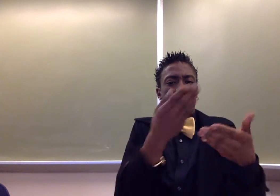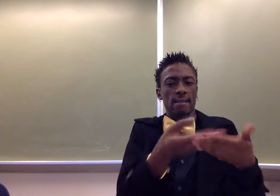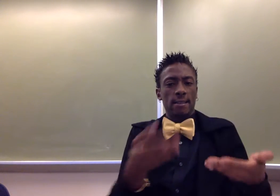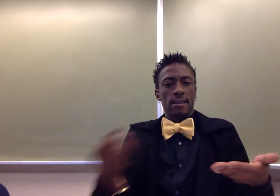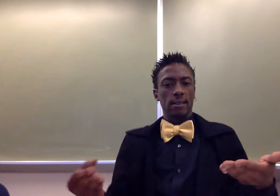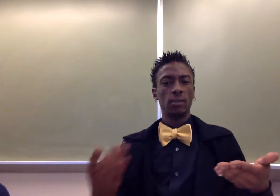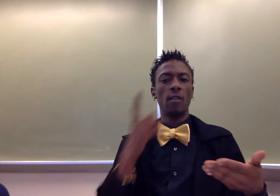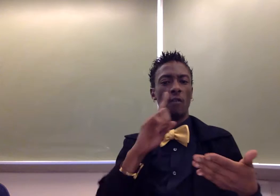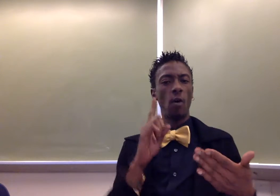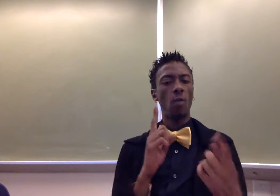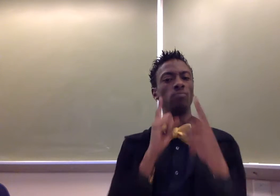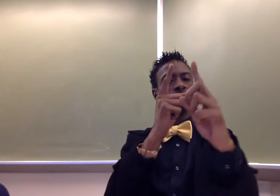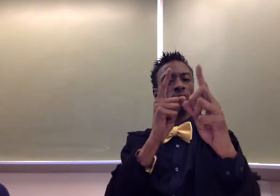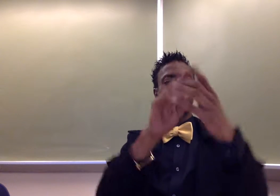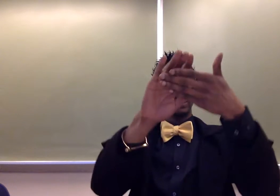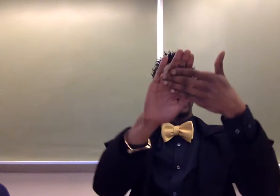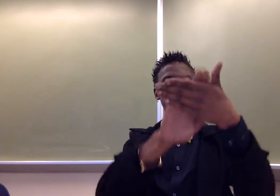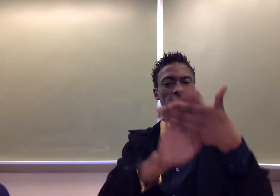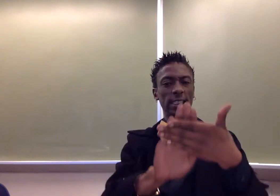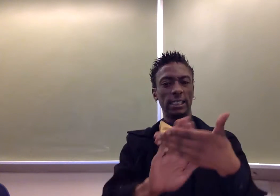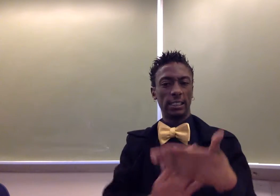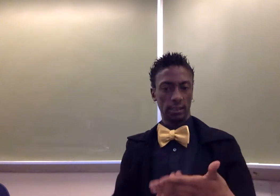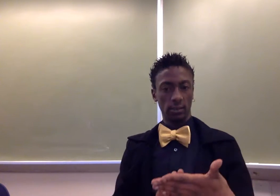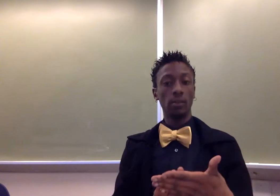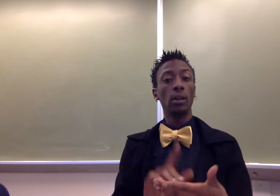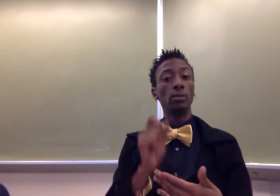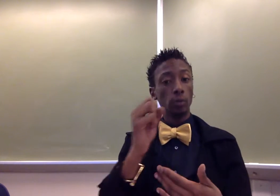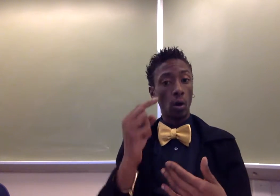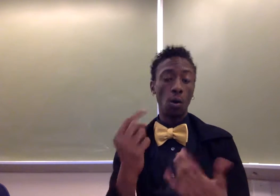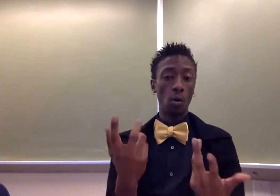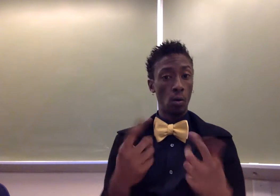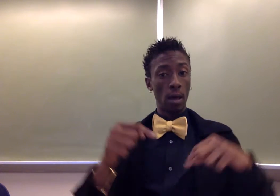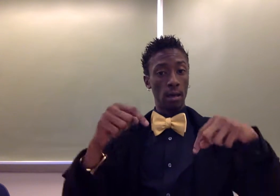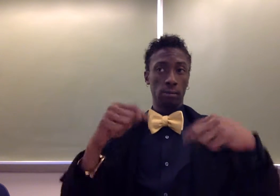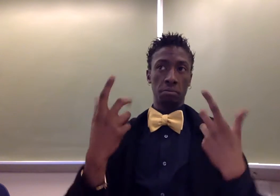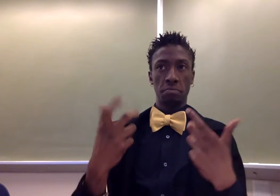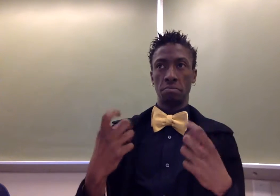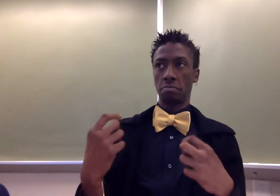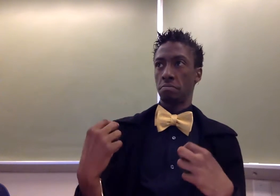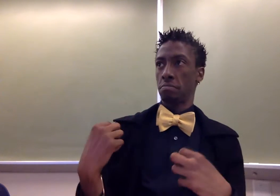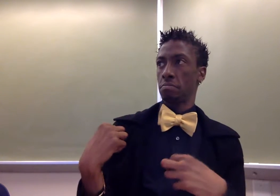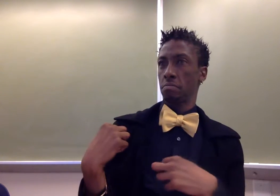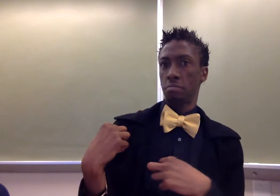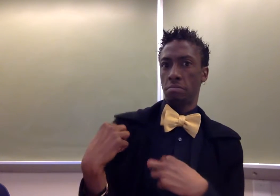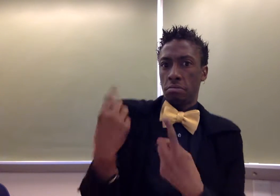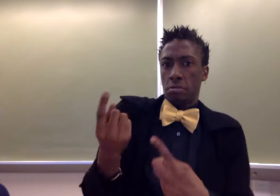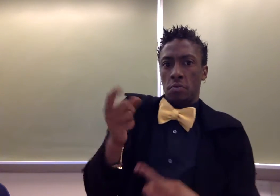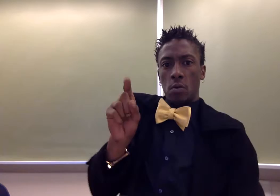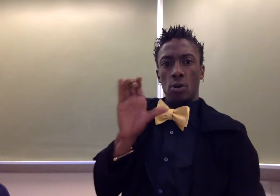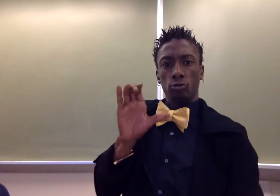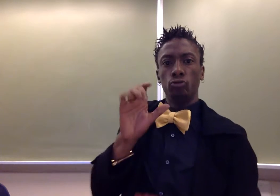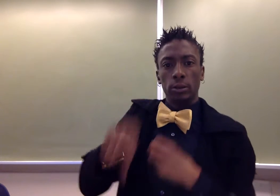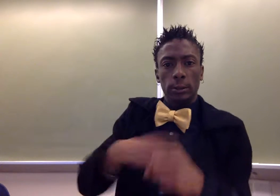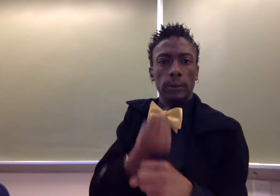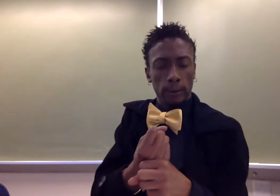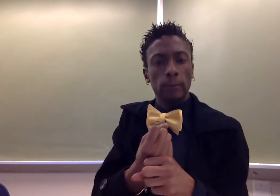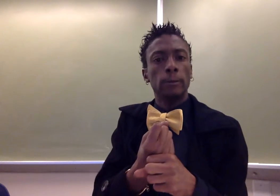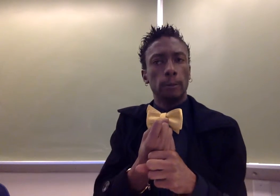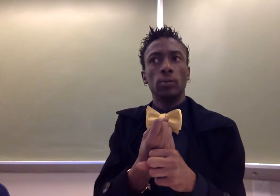most of this century, what has happened is that they have begun to add chlorine to the water. Now, for many of